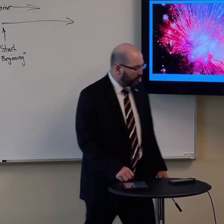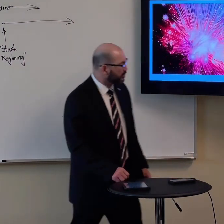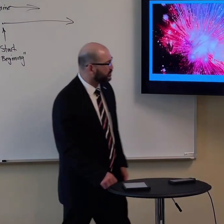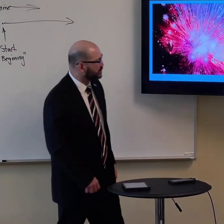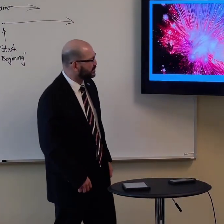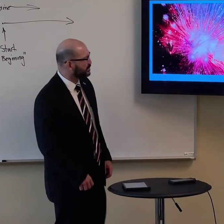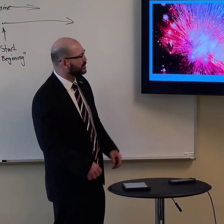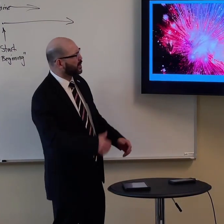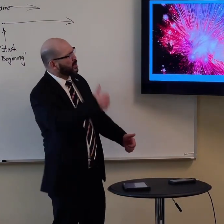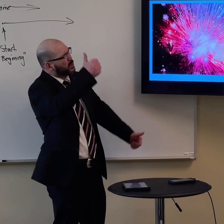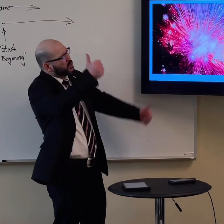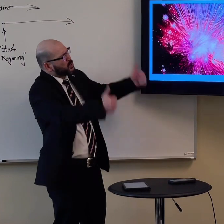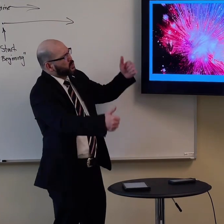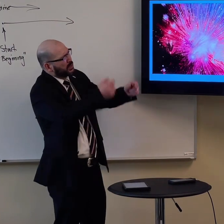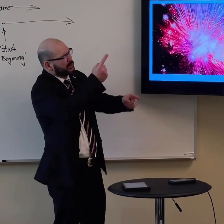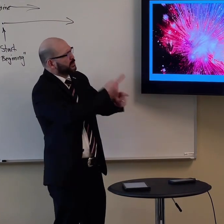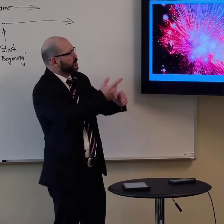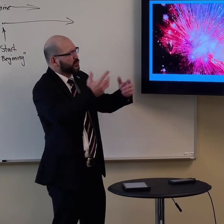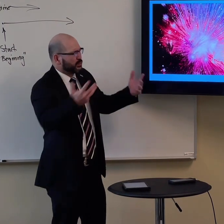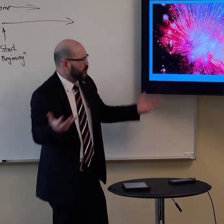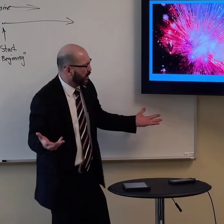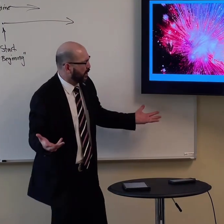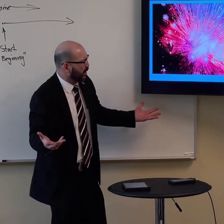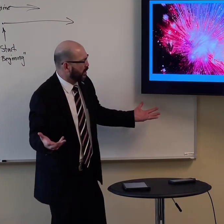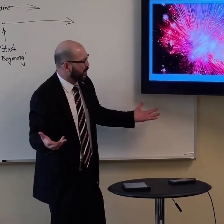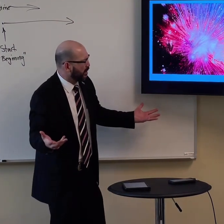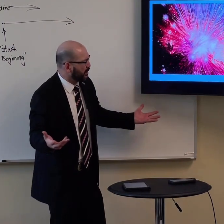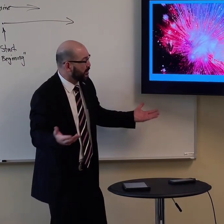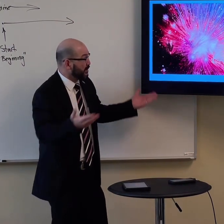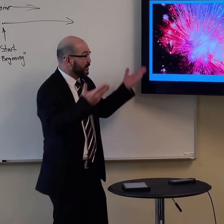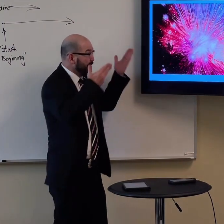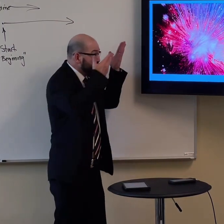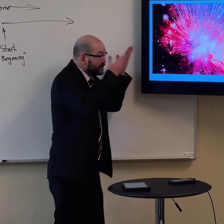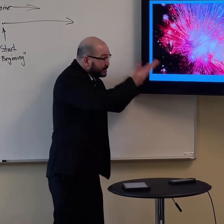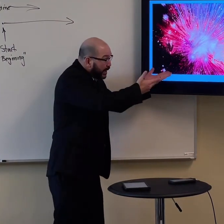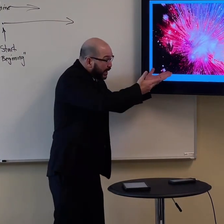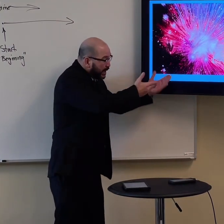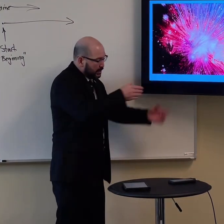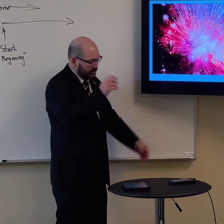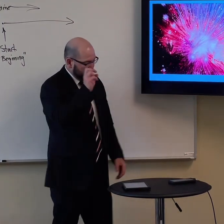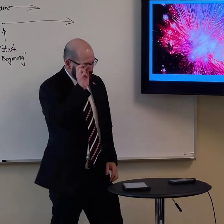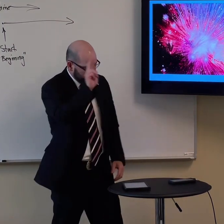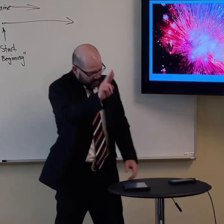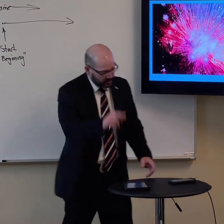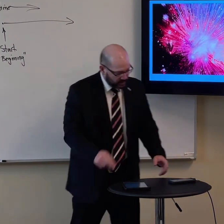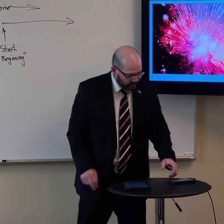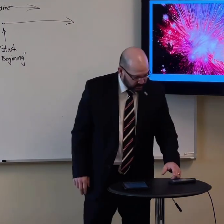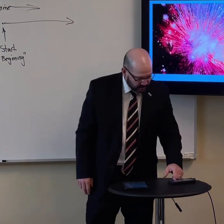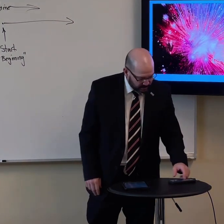Yeah. So, anyway. Is this right? This or